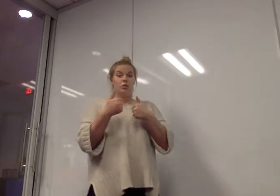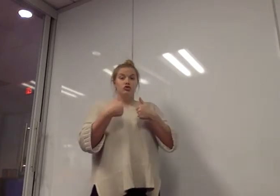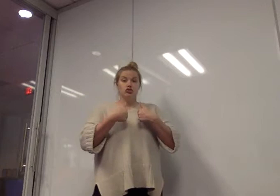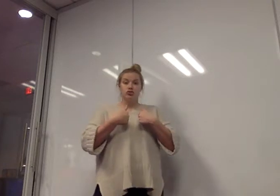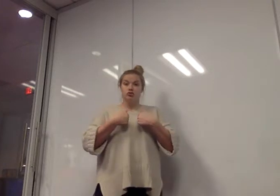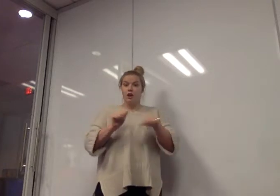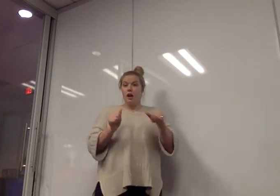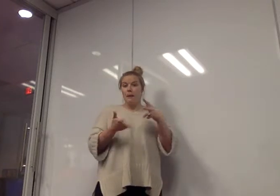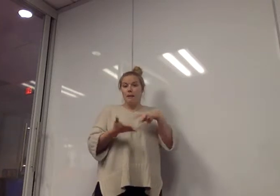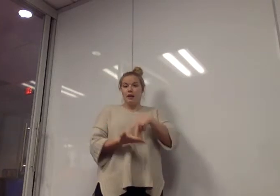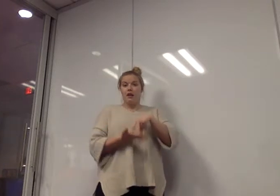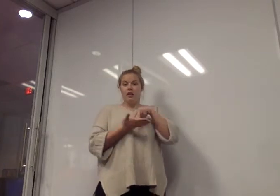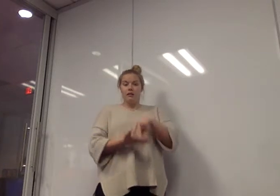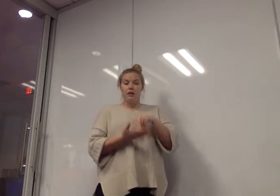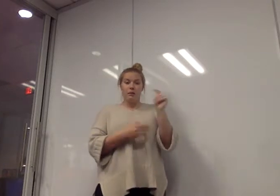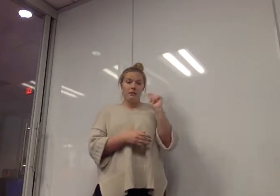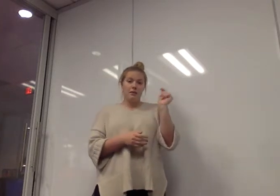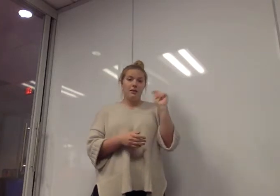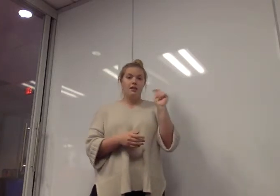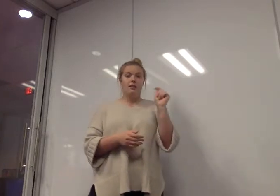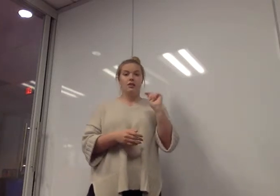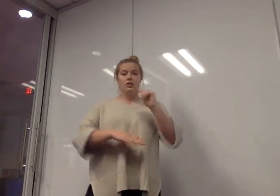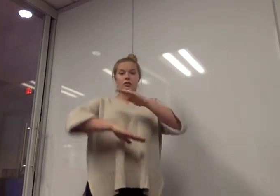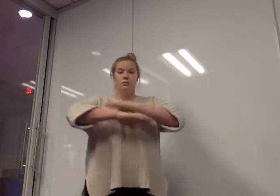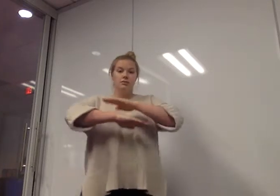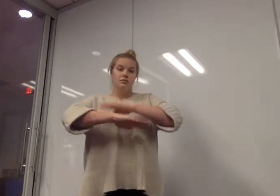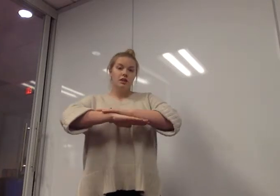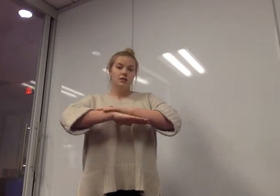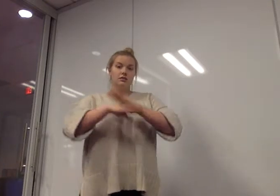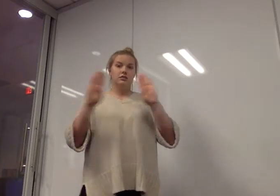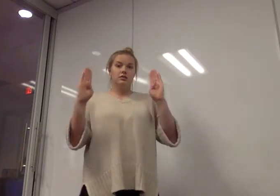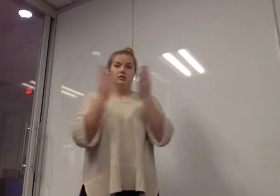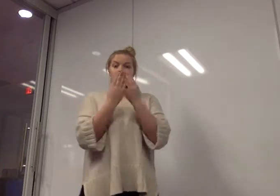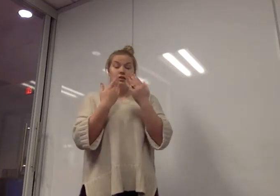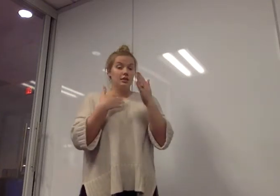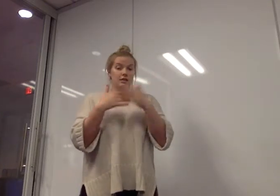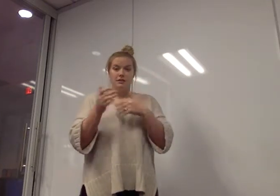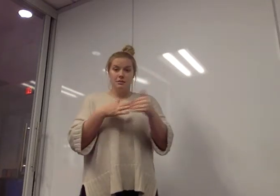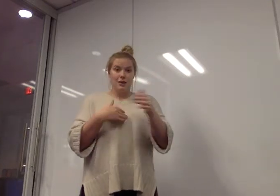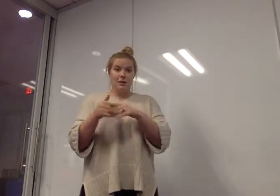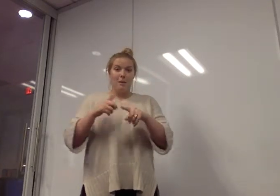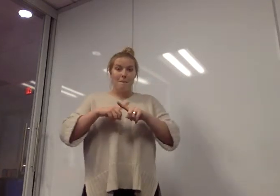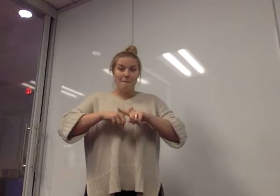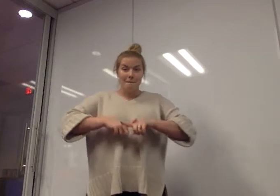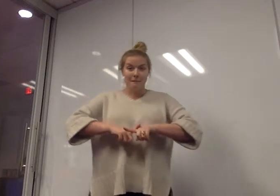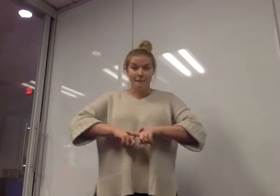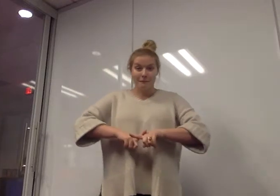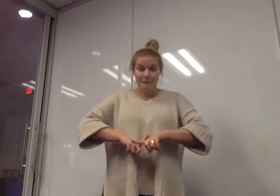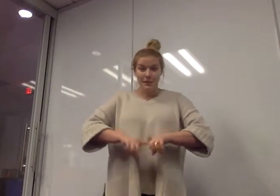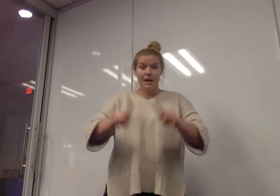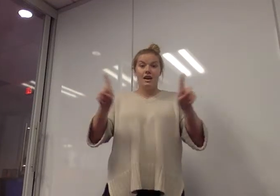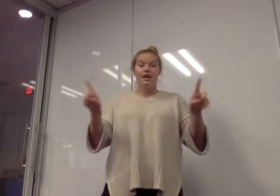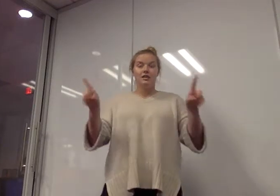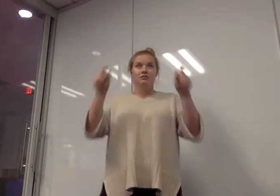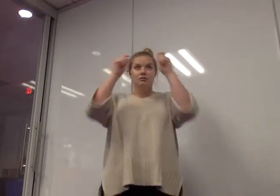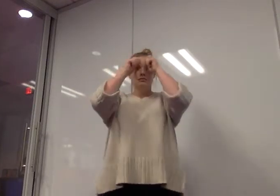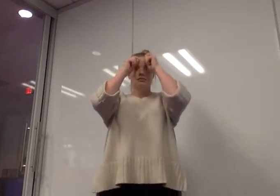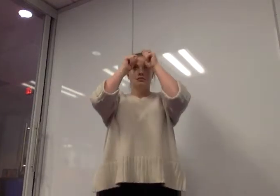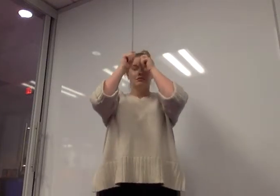elevator, in a bathroom stall, at your desk behind closed doors. That's what you want to do. Configure your brain to cope the best in that